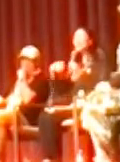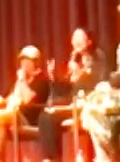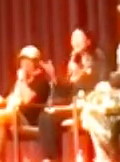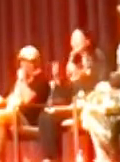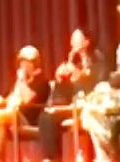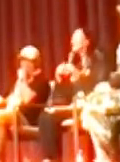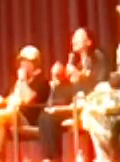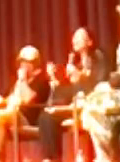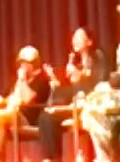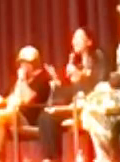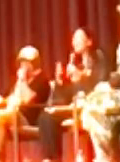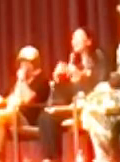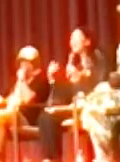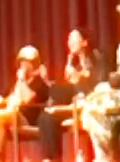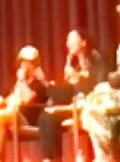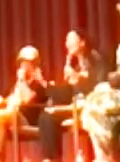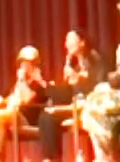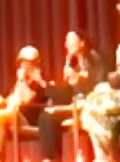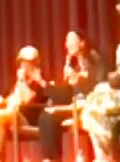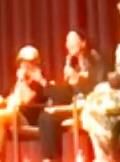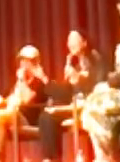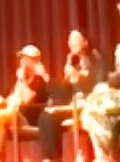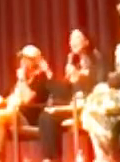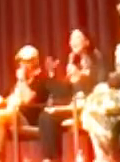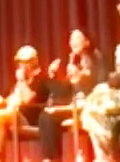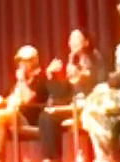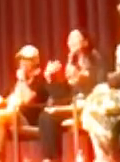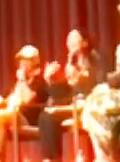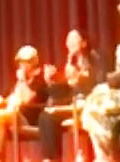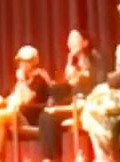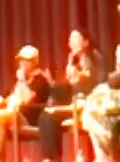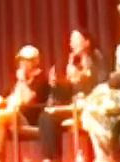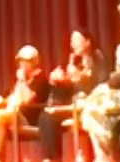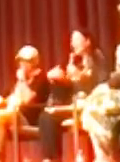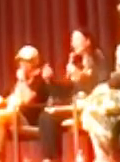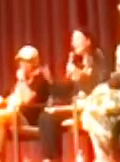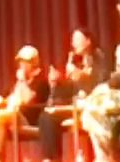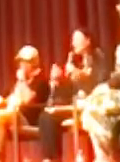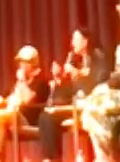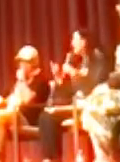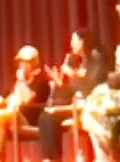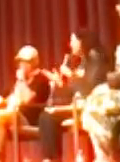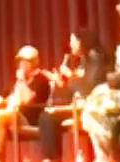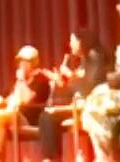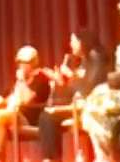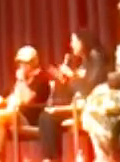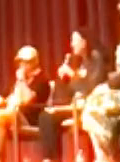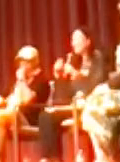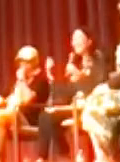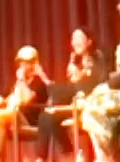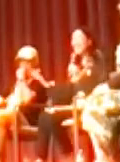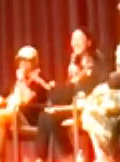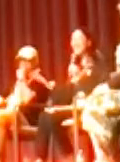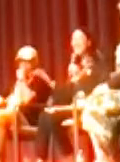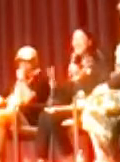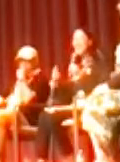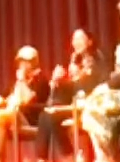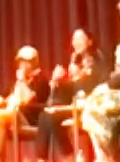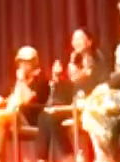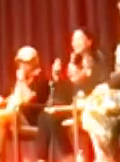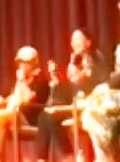See, we have a great conversation about integration. If you integrate, revitalization means it's